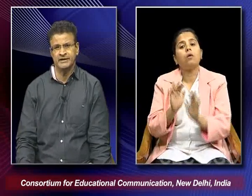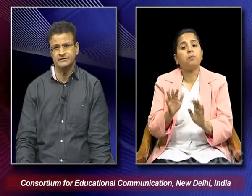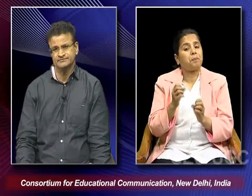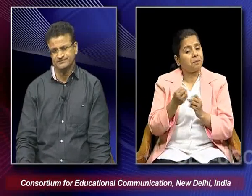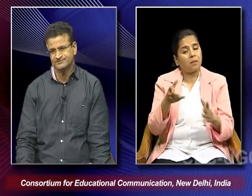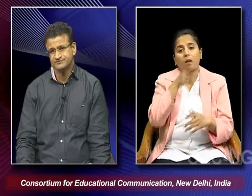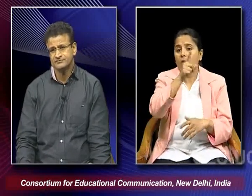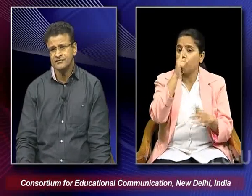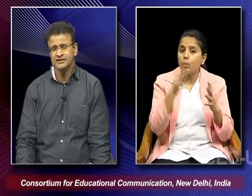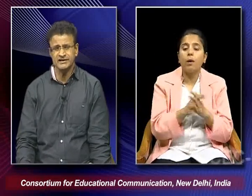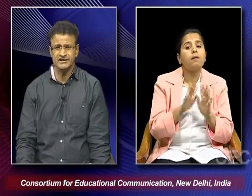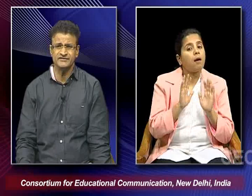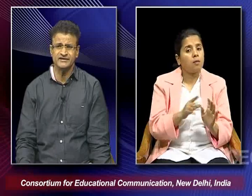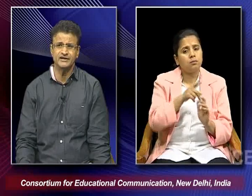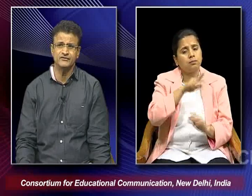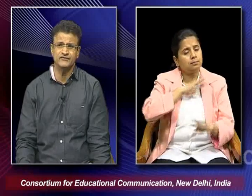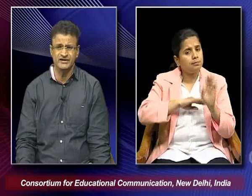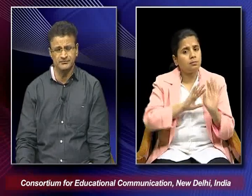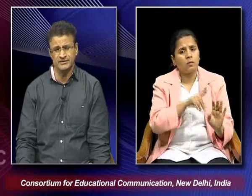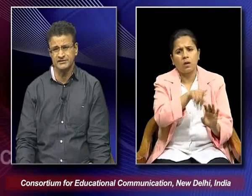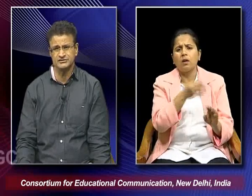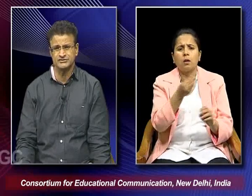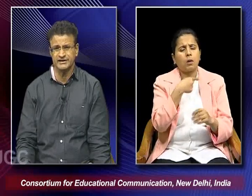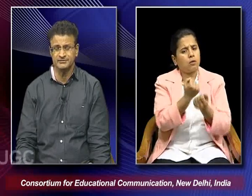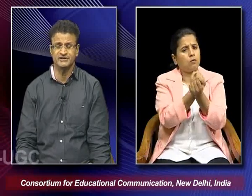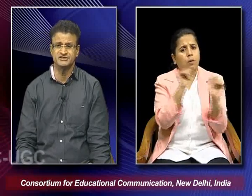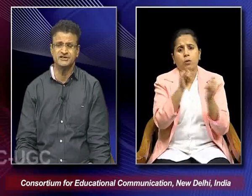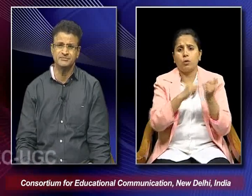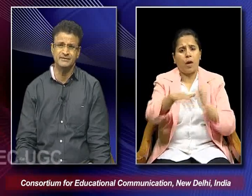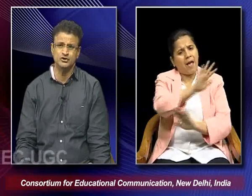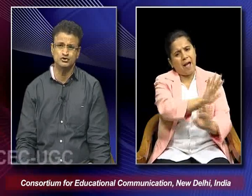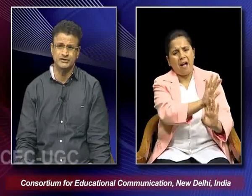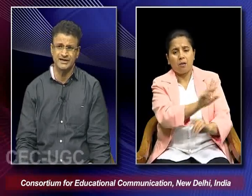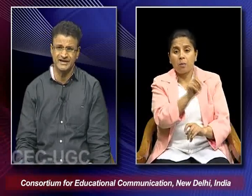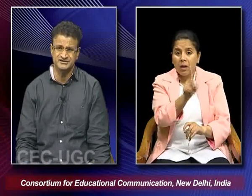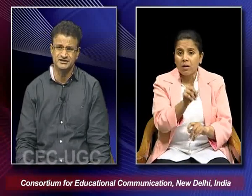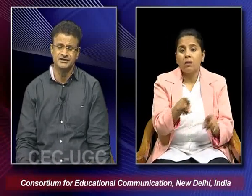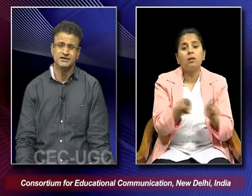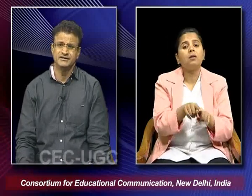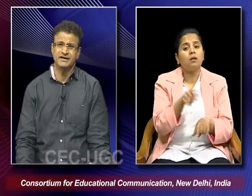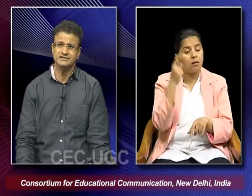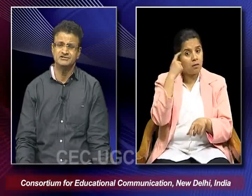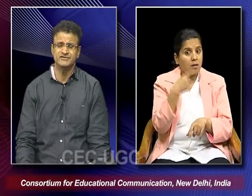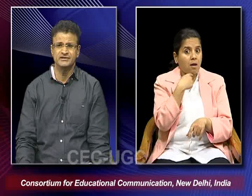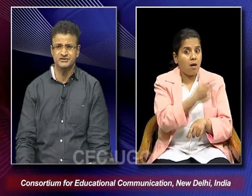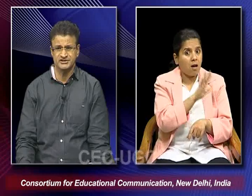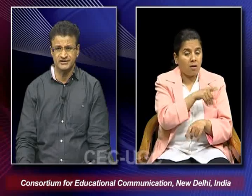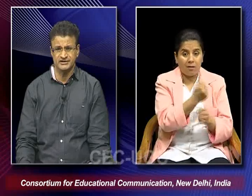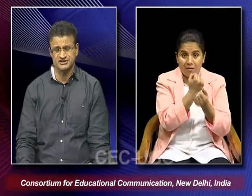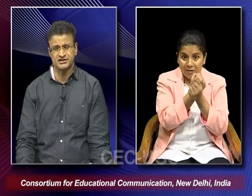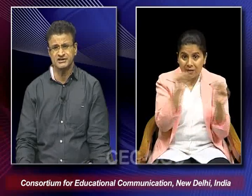that they have that kind of a freedom in the society, but at the same time they also realize that this freedom